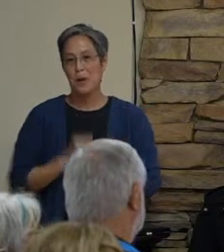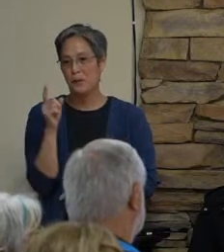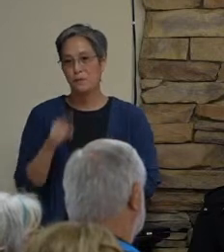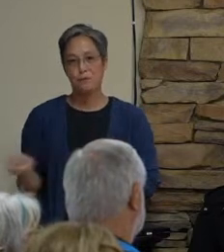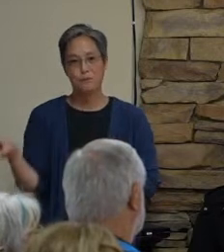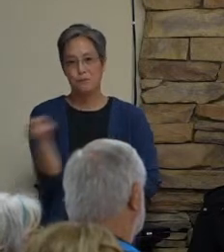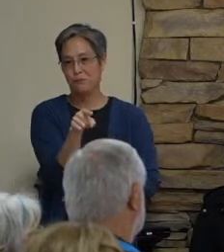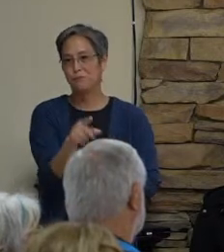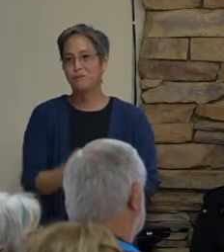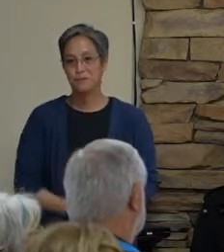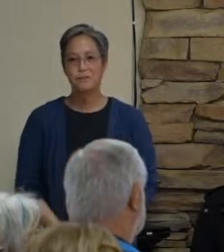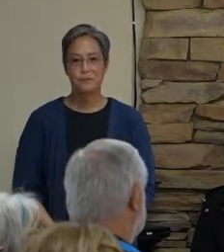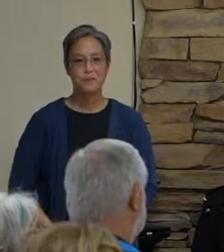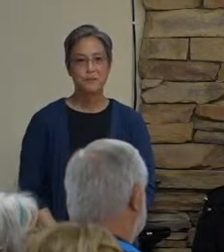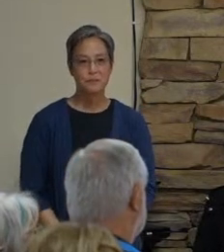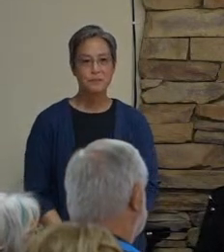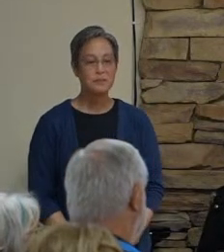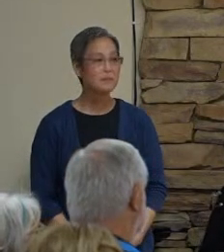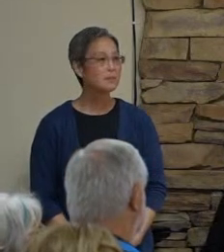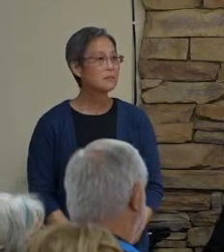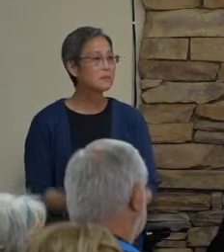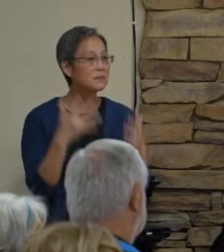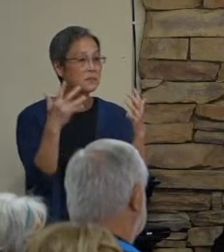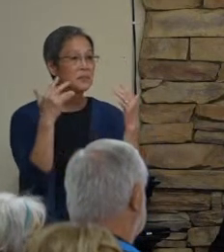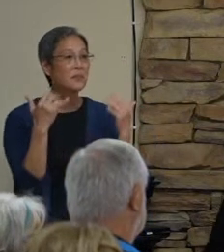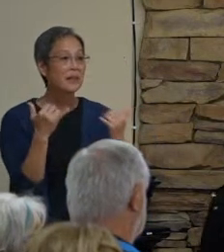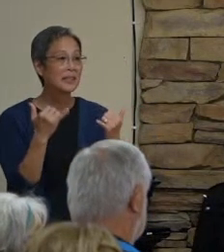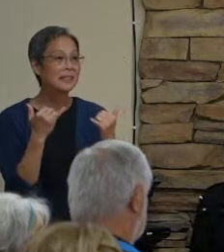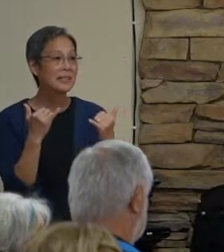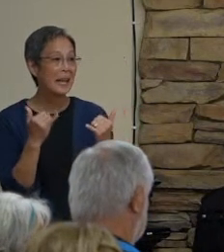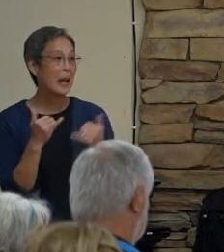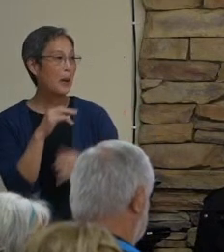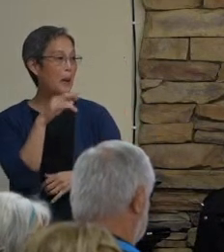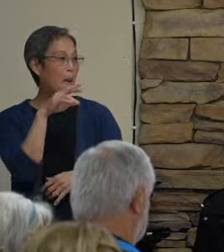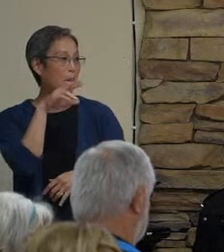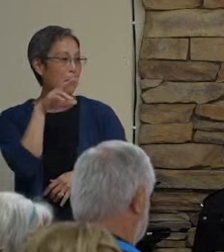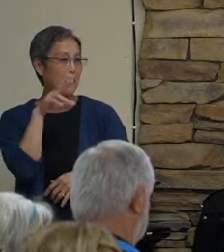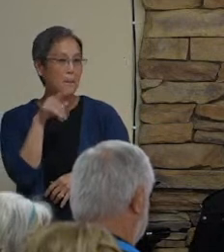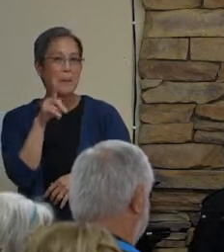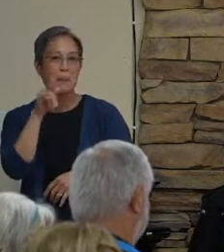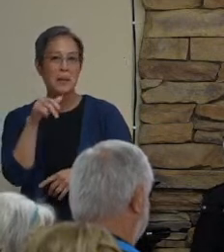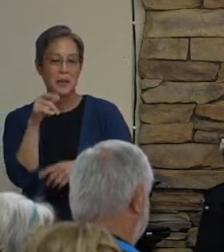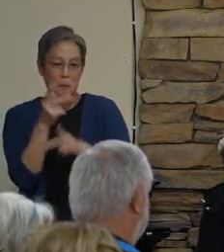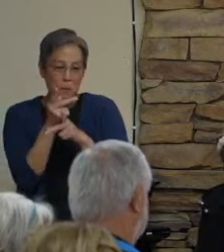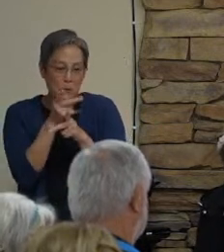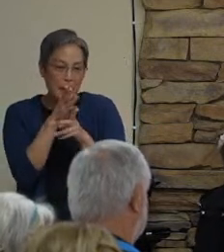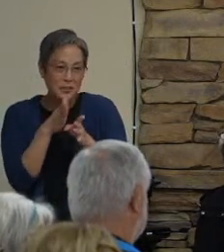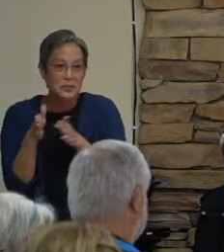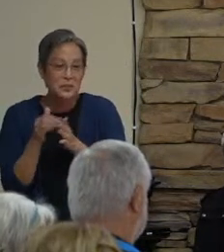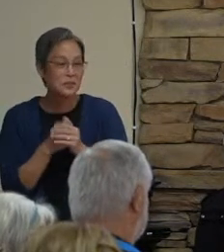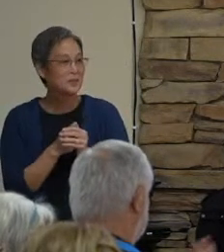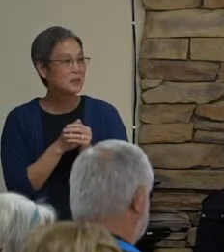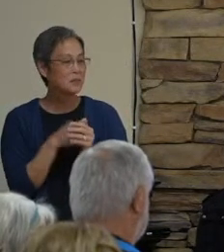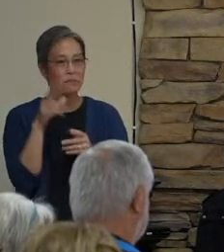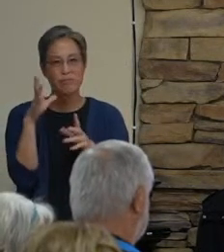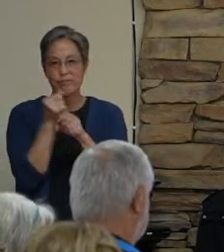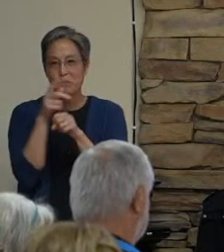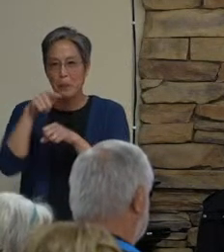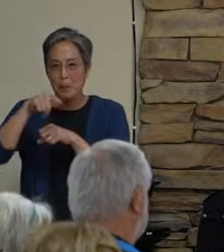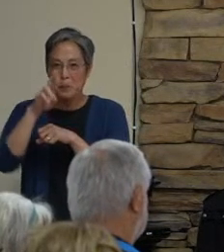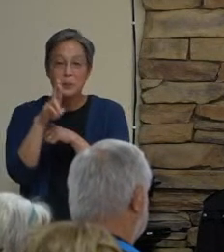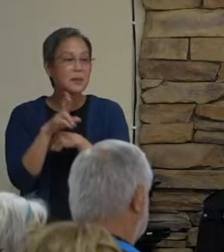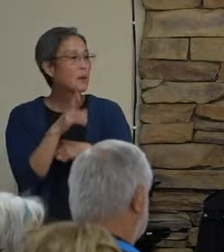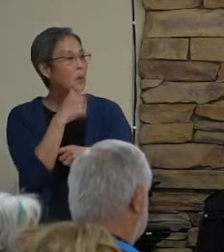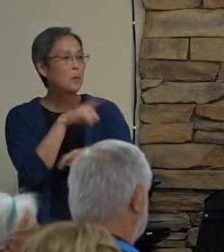one of you. And now to our puppy raisers. We could not have done any of this without